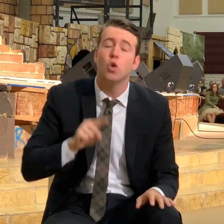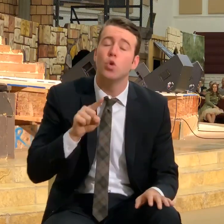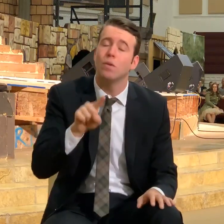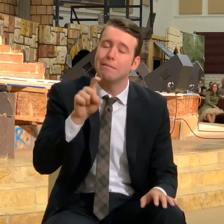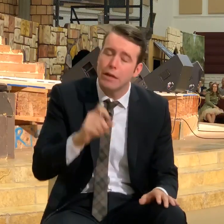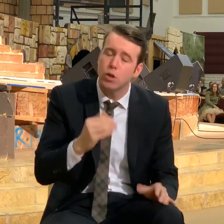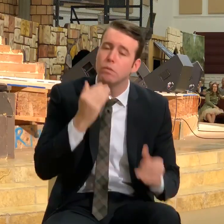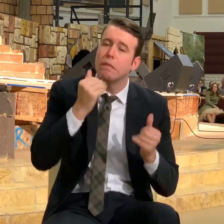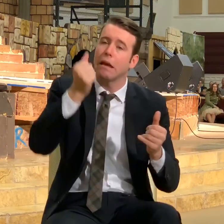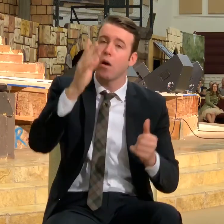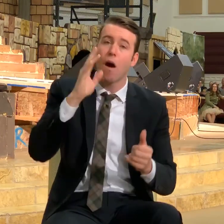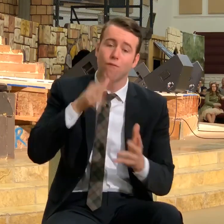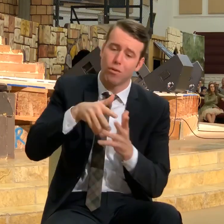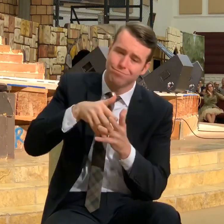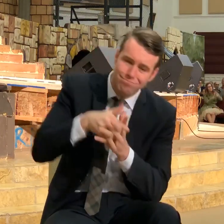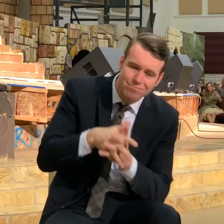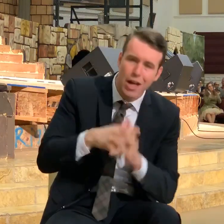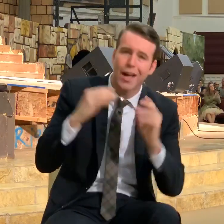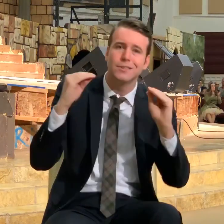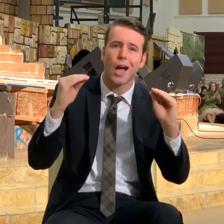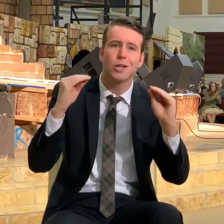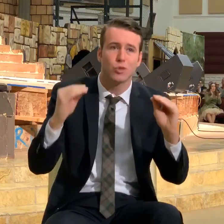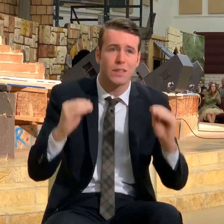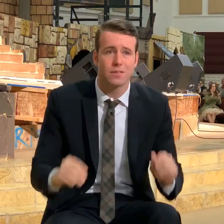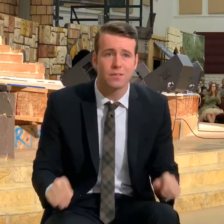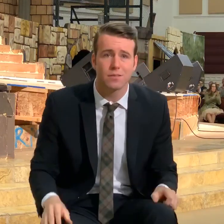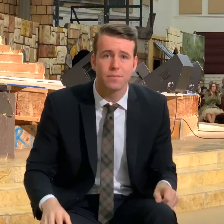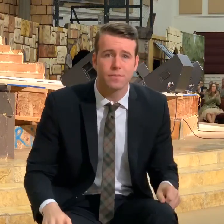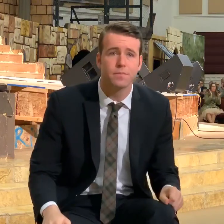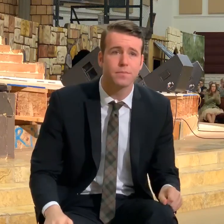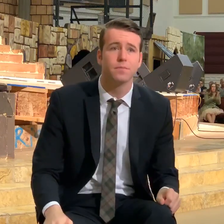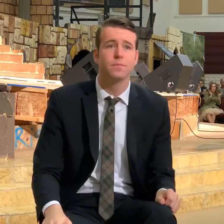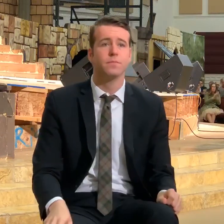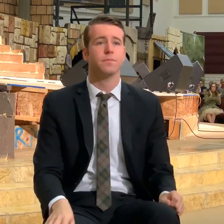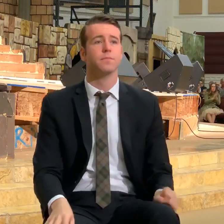church that preaches grounded doctrine.